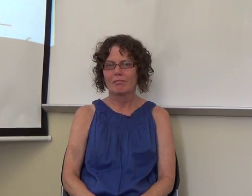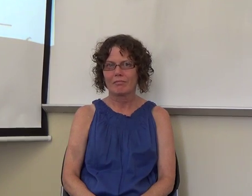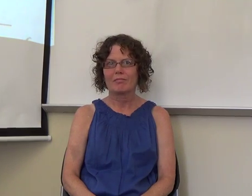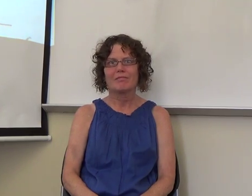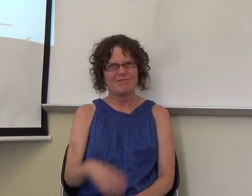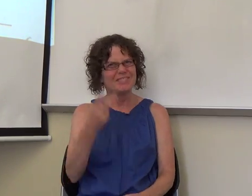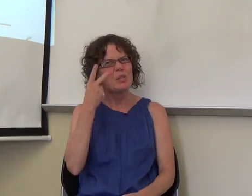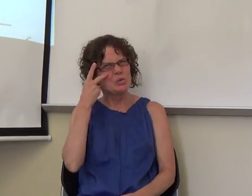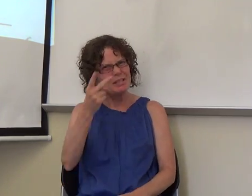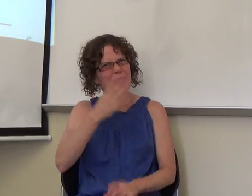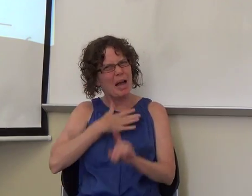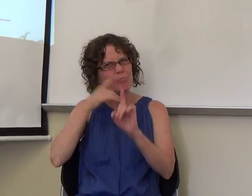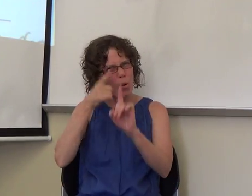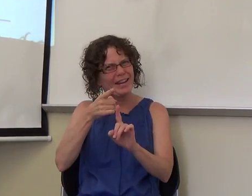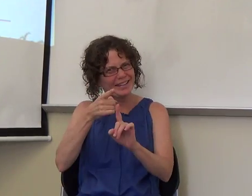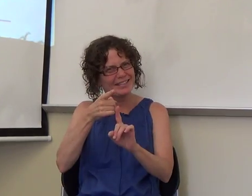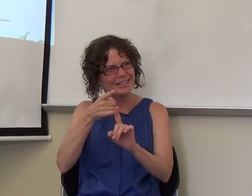getting at? Yeah, I'm feeling a little insecure about myself here.